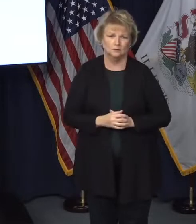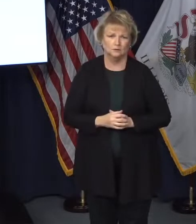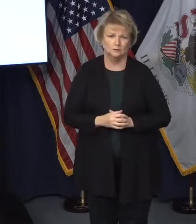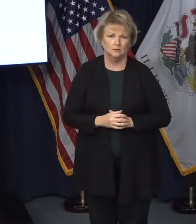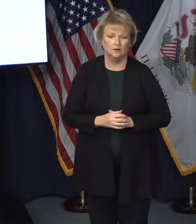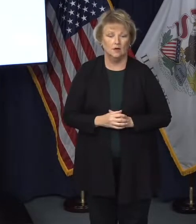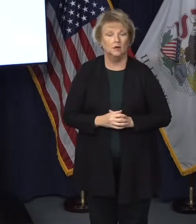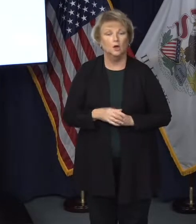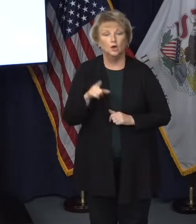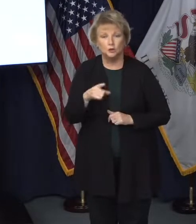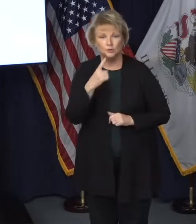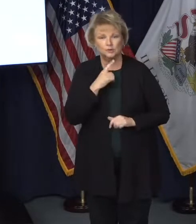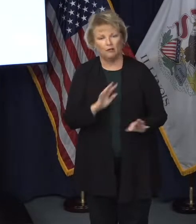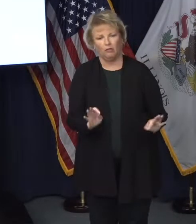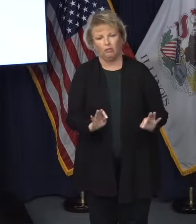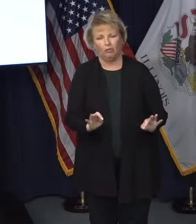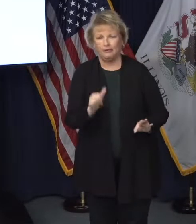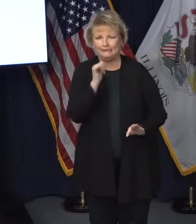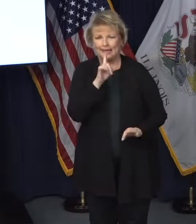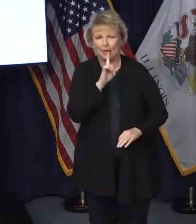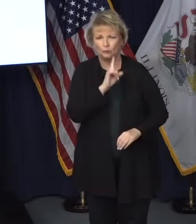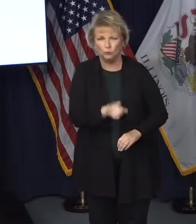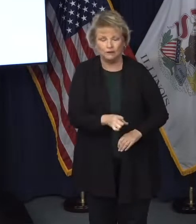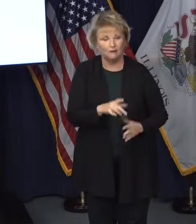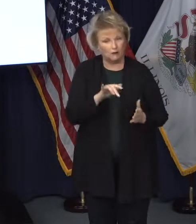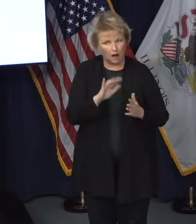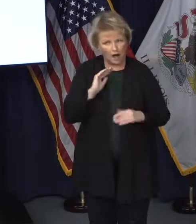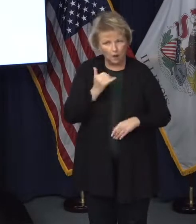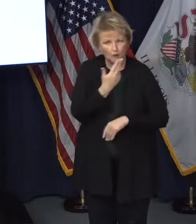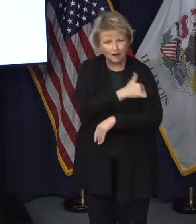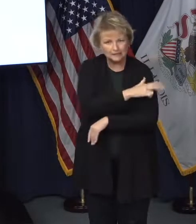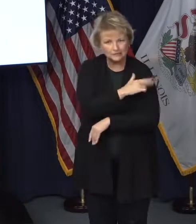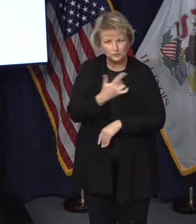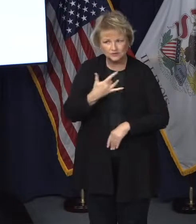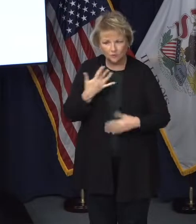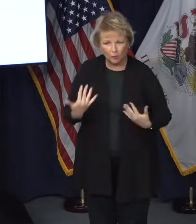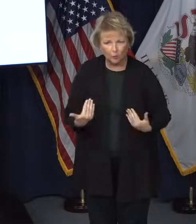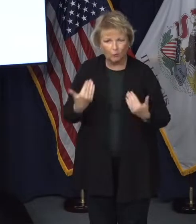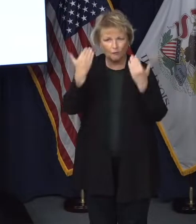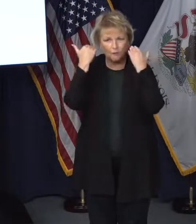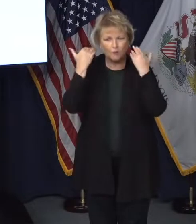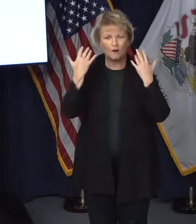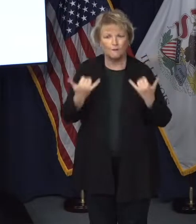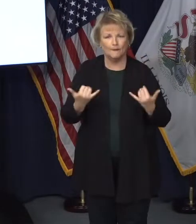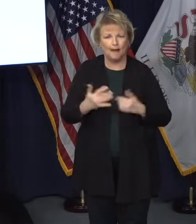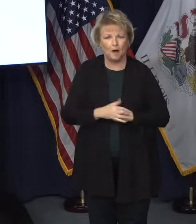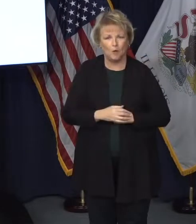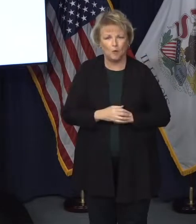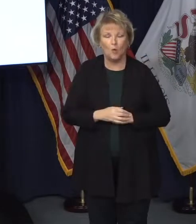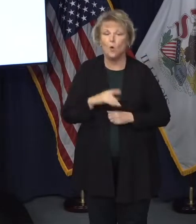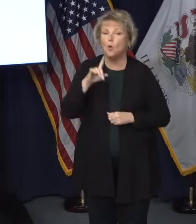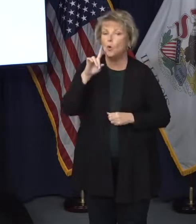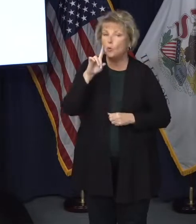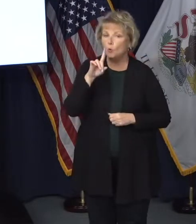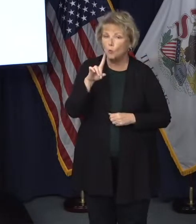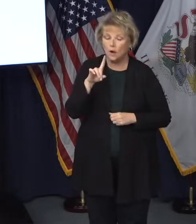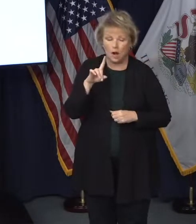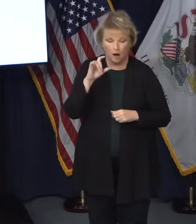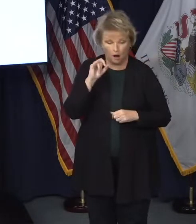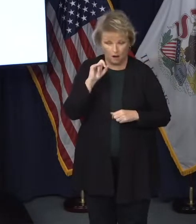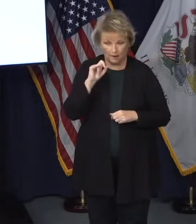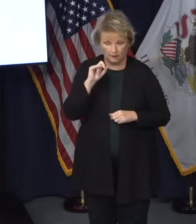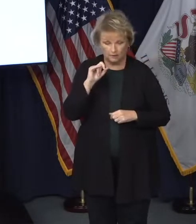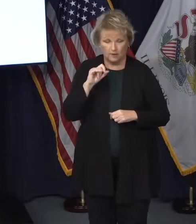This not real virus is overwhelming our hospitals. Right now, it's taking up 1 out of